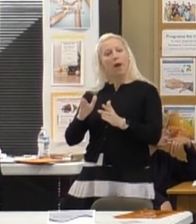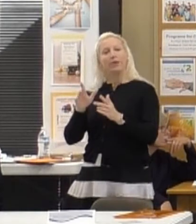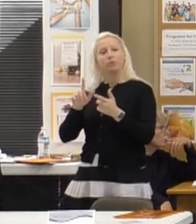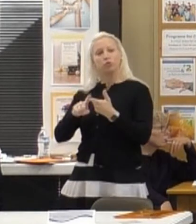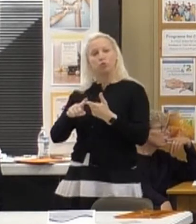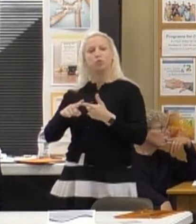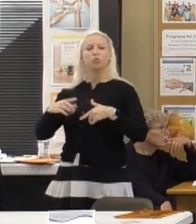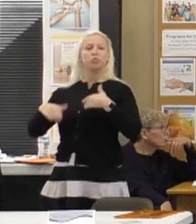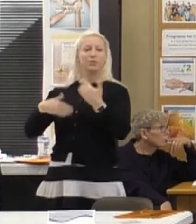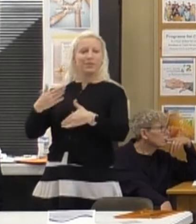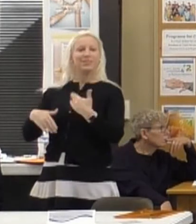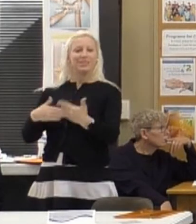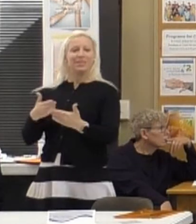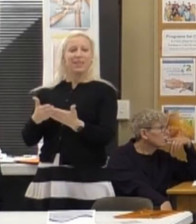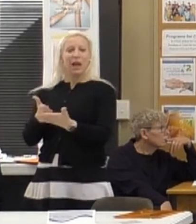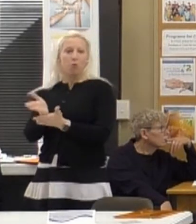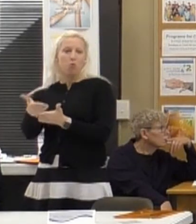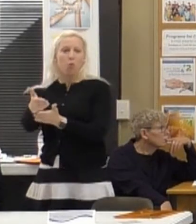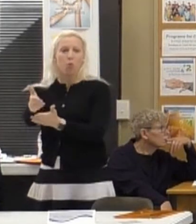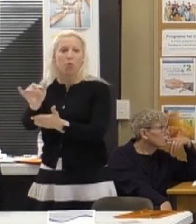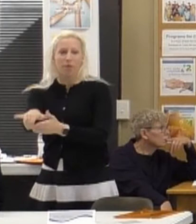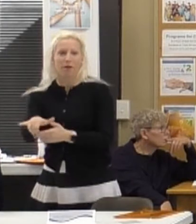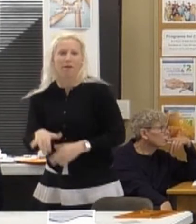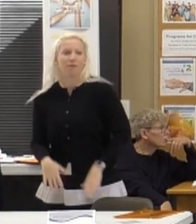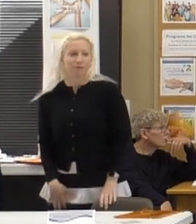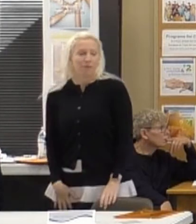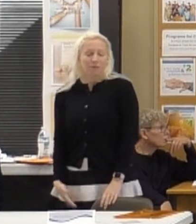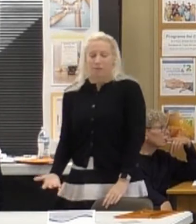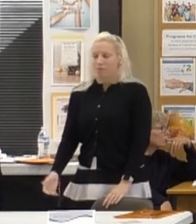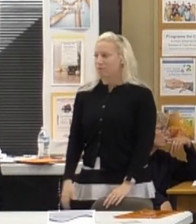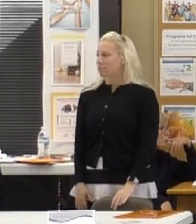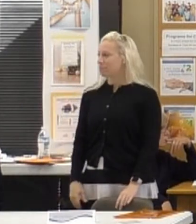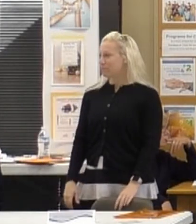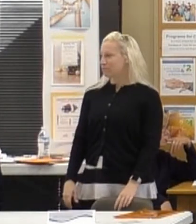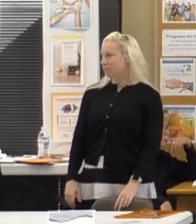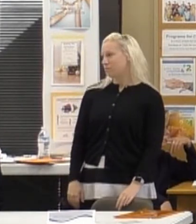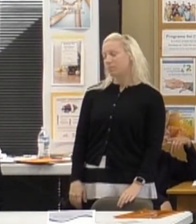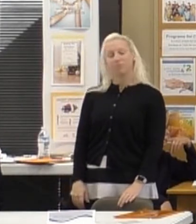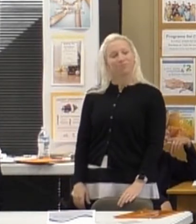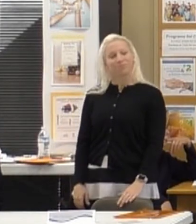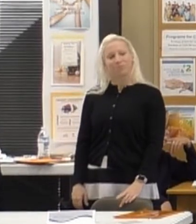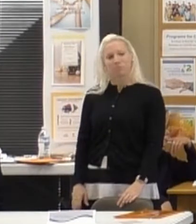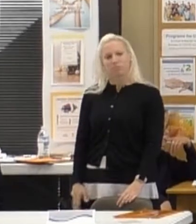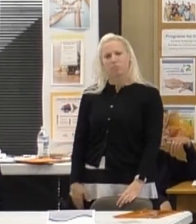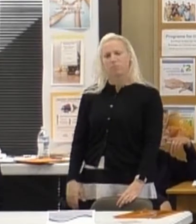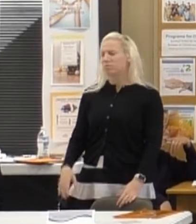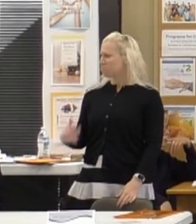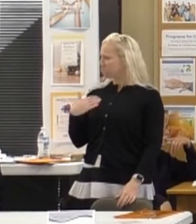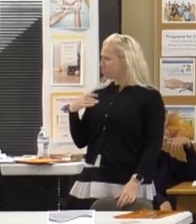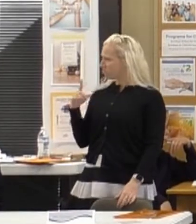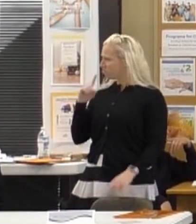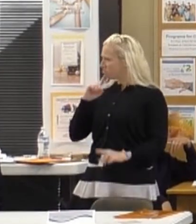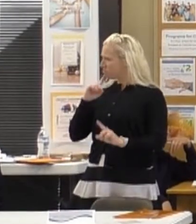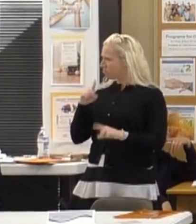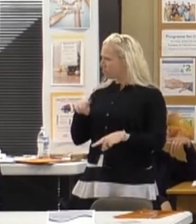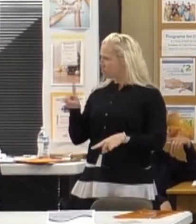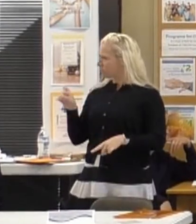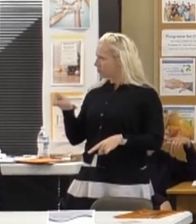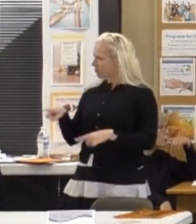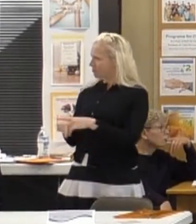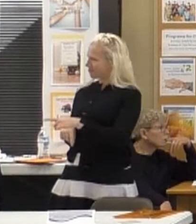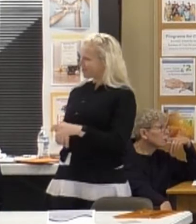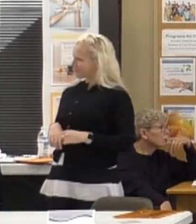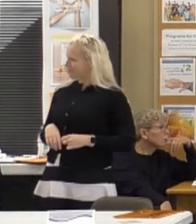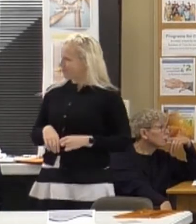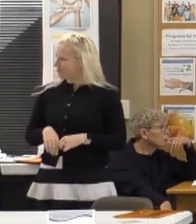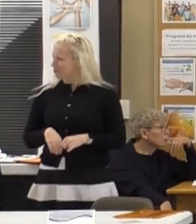and the way to address that and to ultimately navigate the